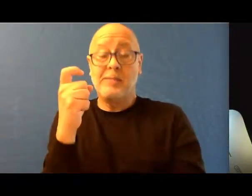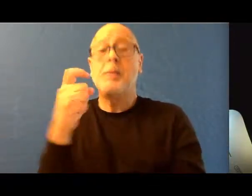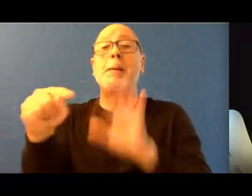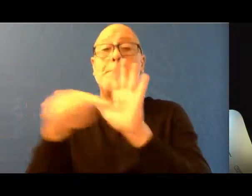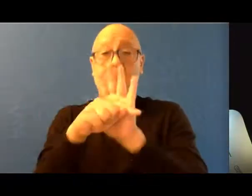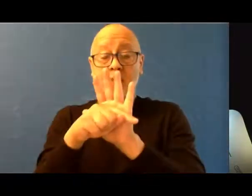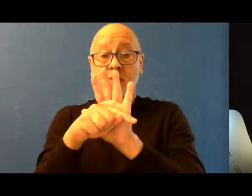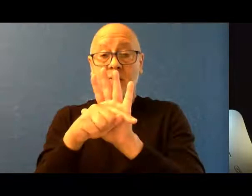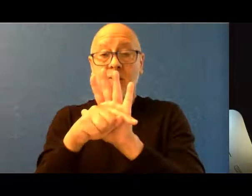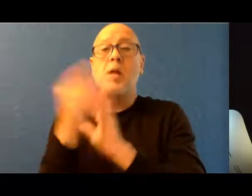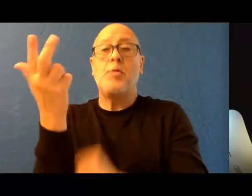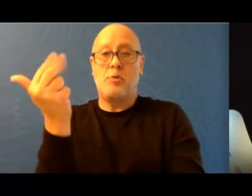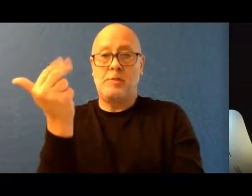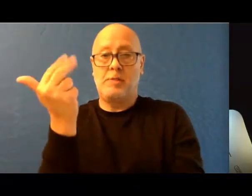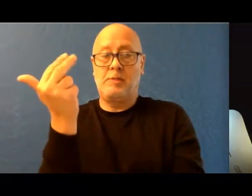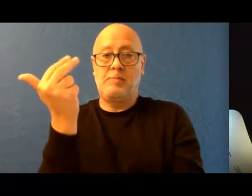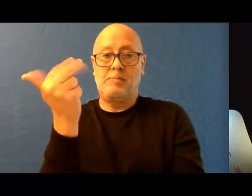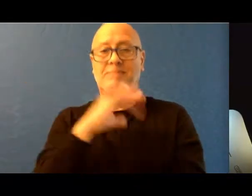minus 13.